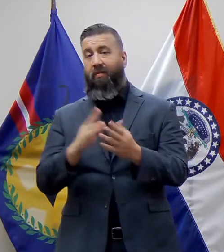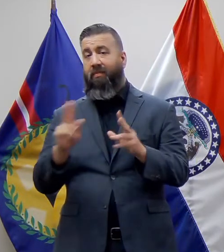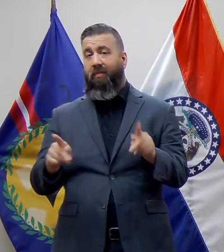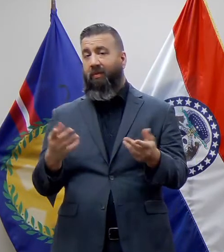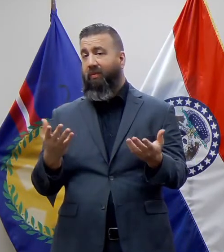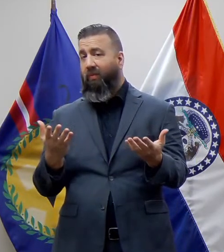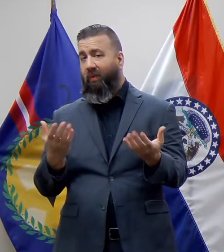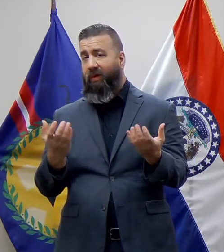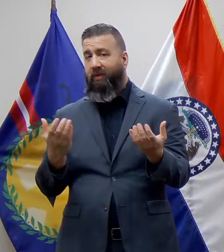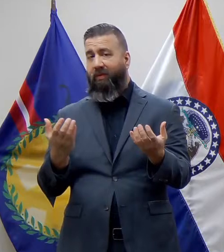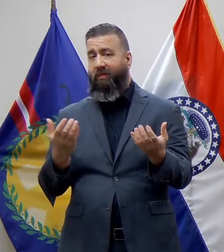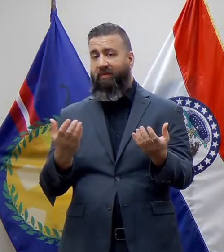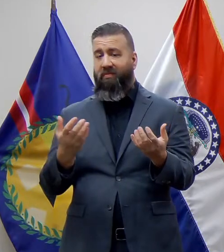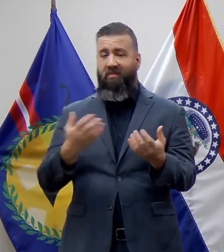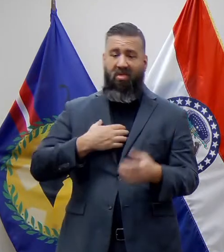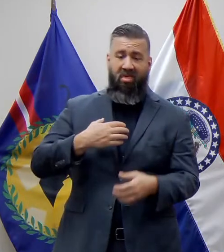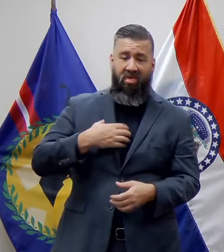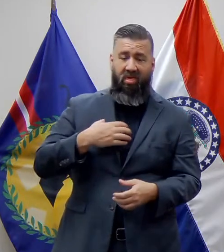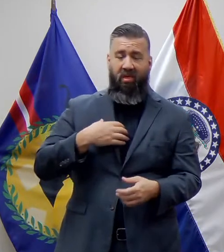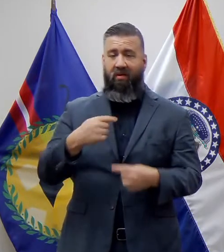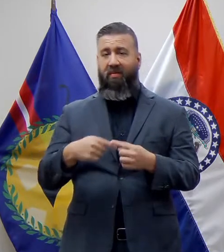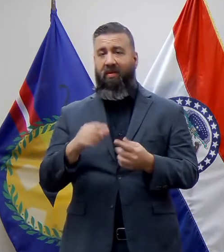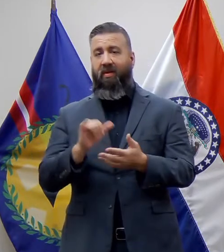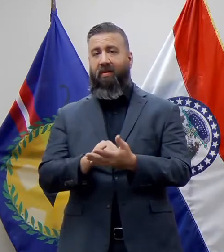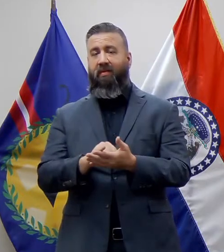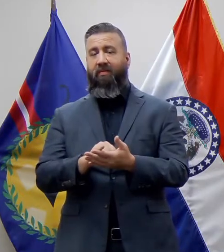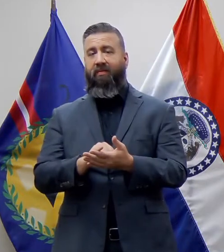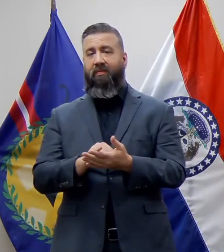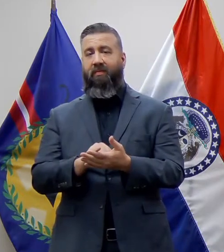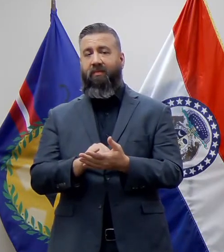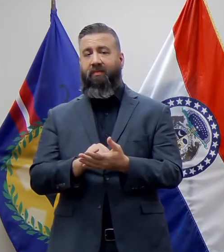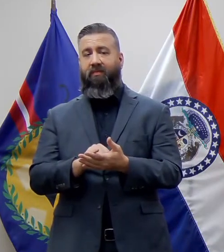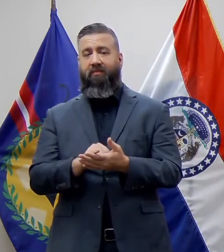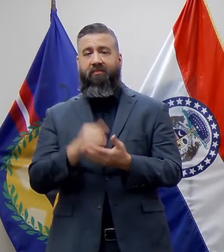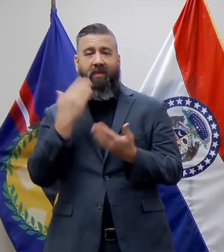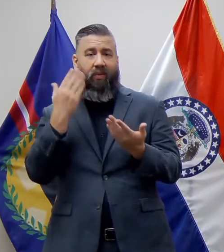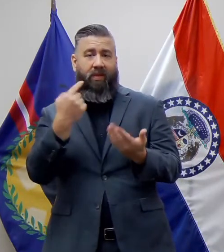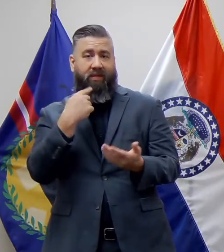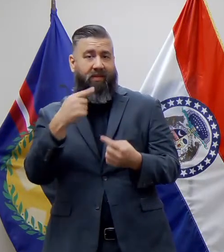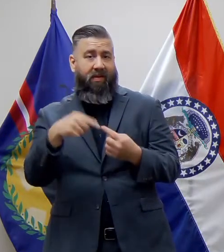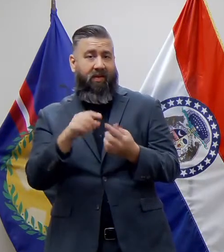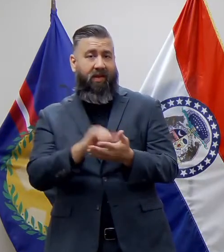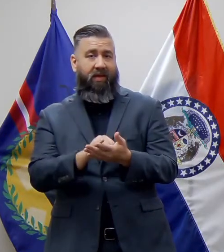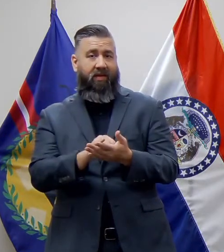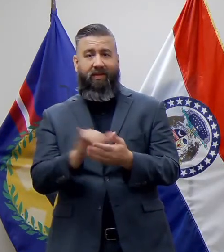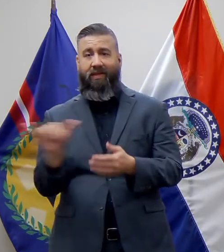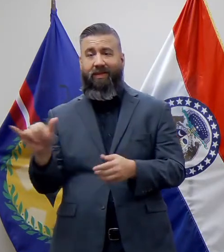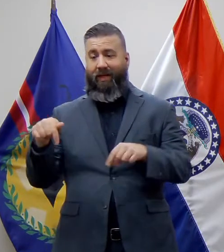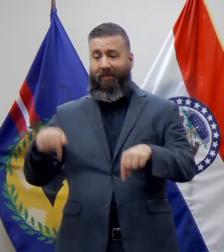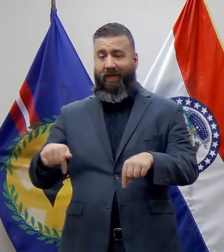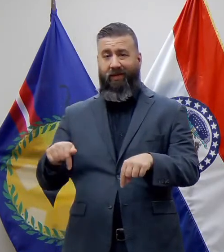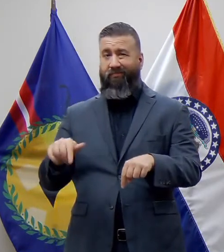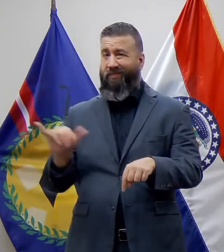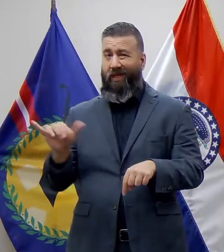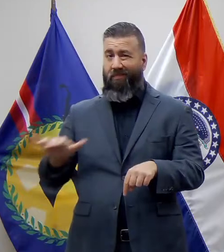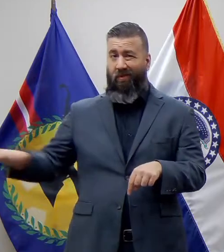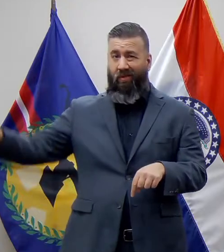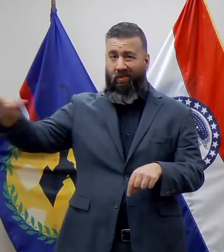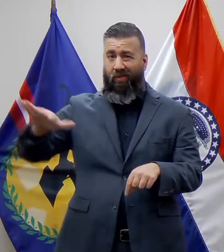to fuss about it. And you know, I don't know what to say to that. It's the same here as it is all over the